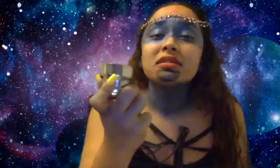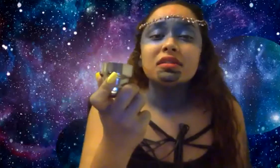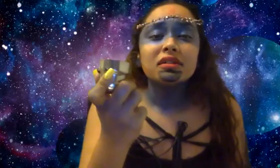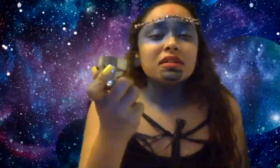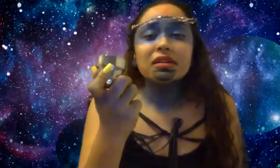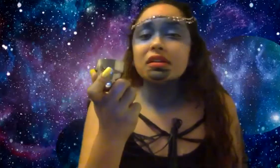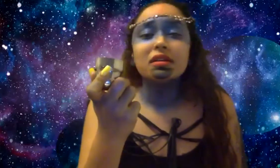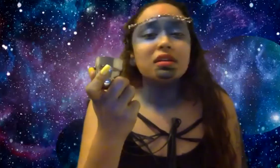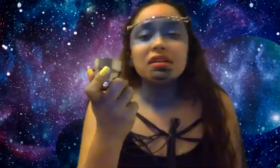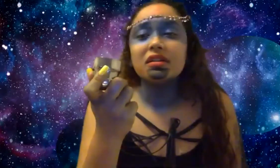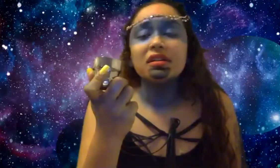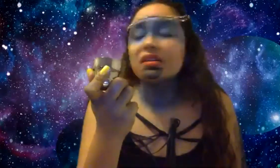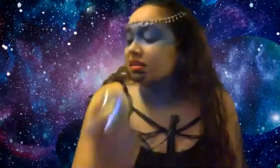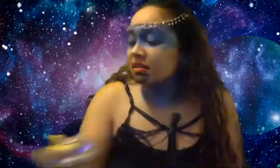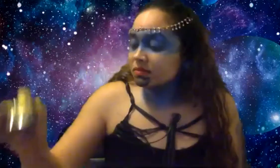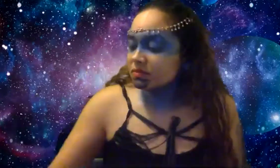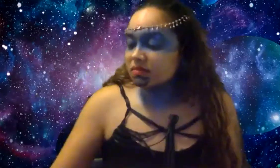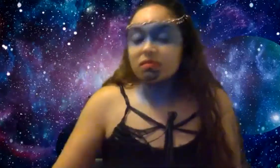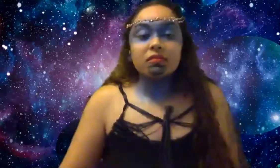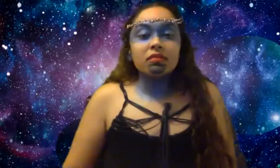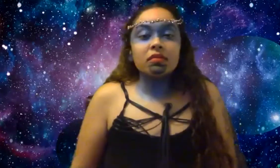I'm sick and tired of it.